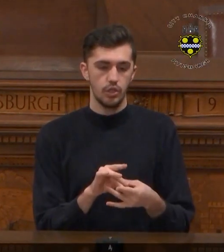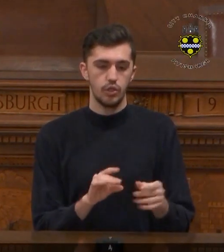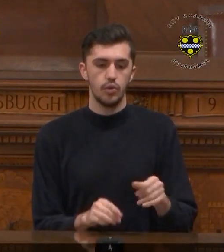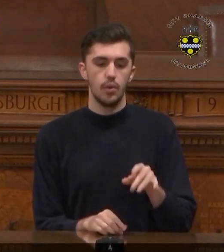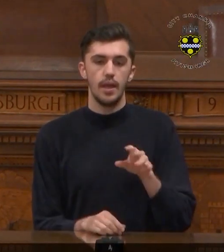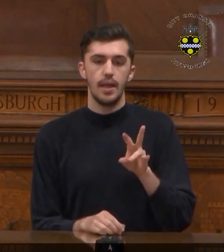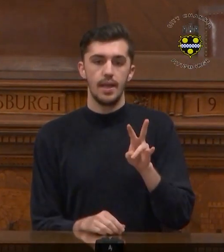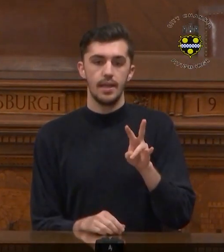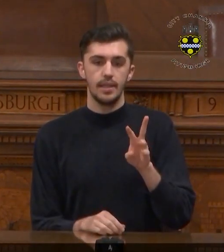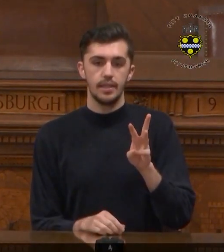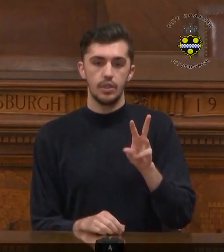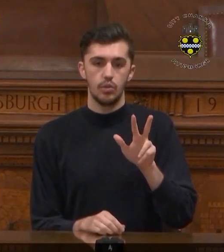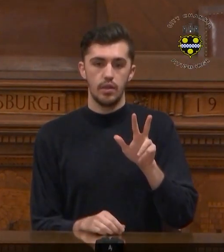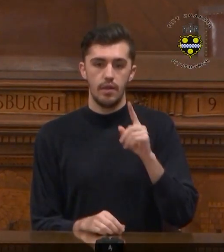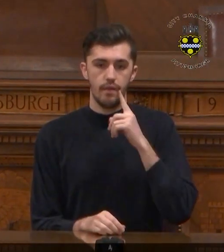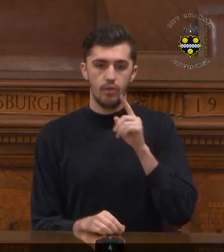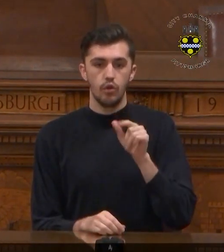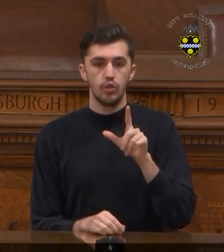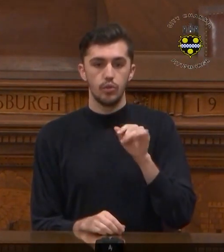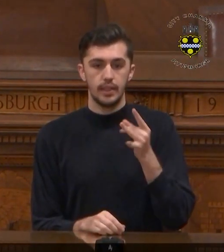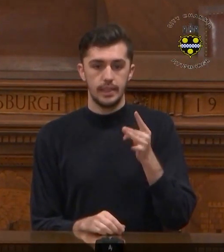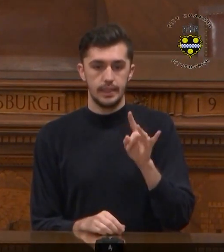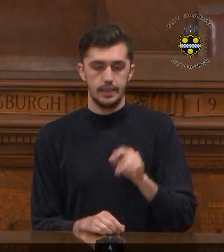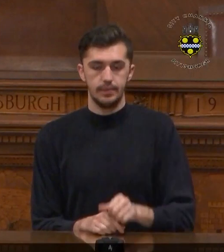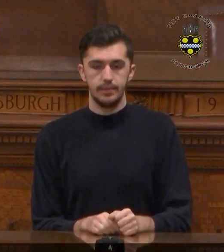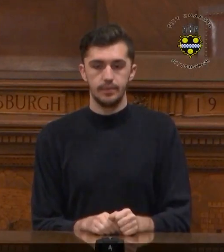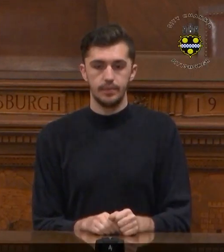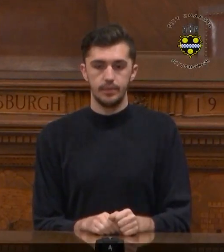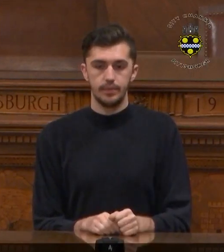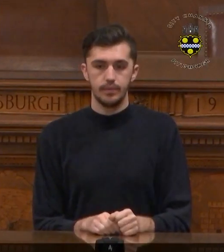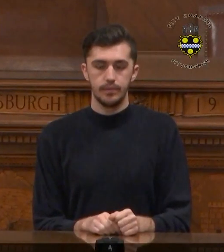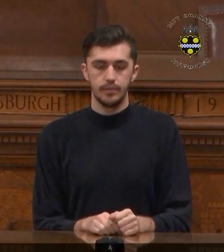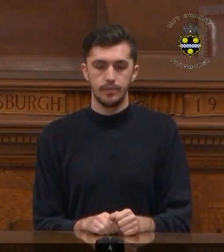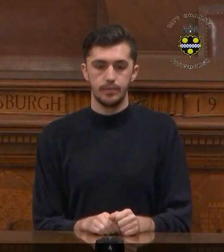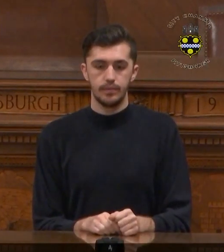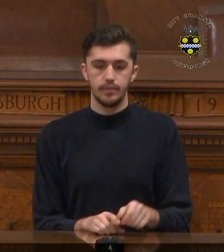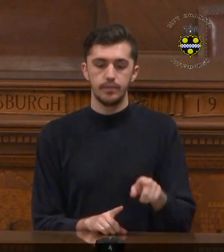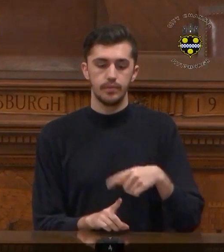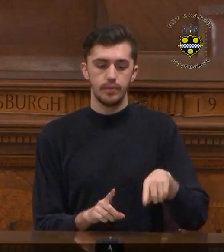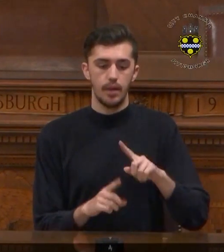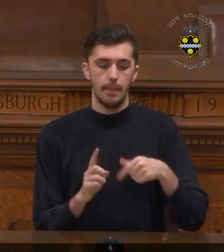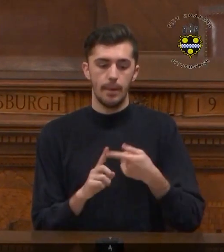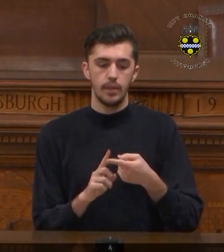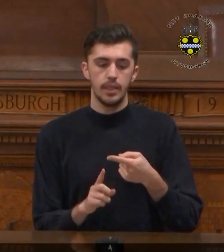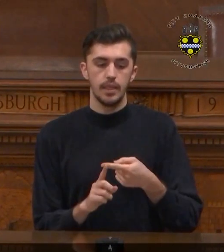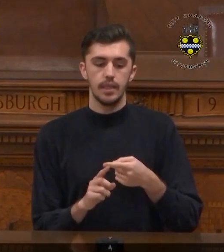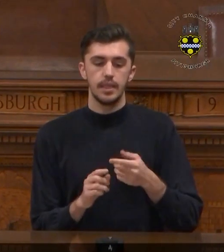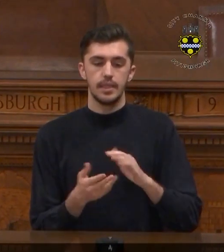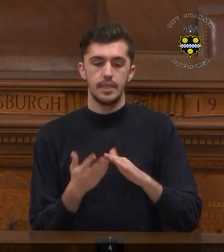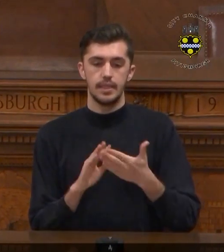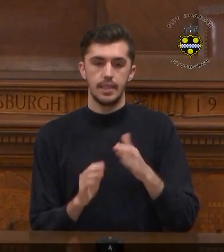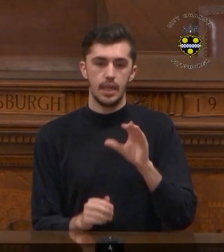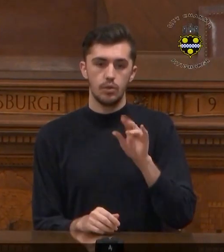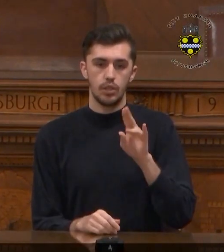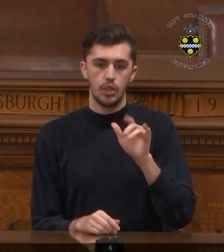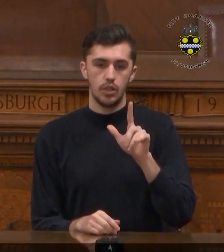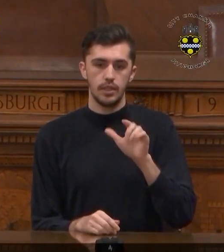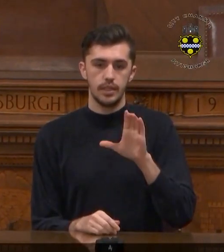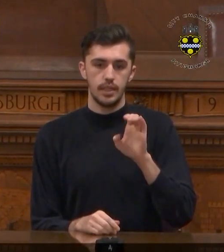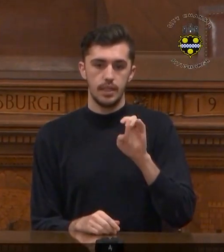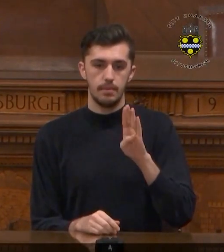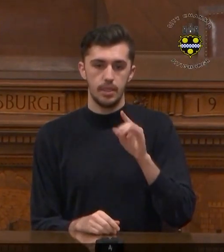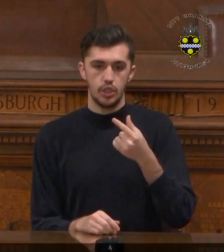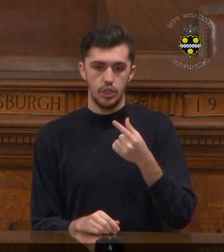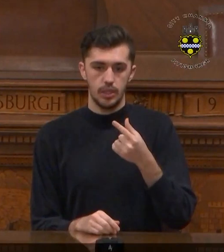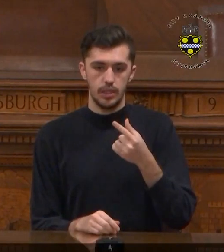of 2018 by amending various City Council CDBG unspecified local